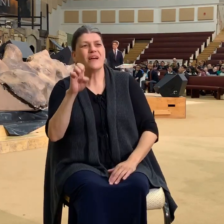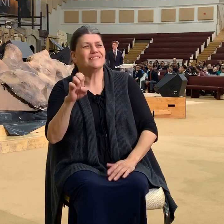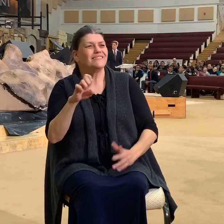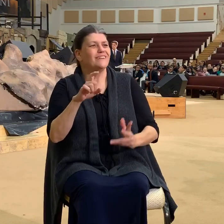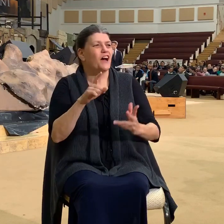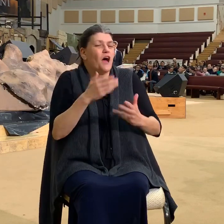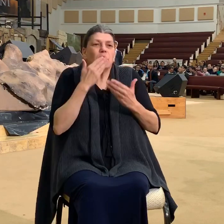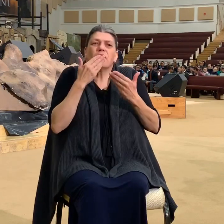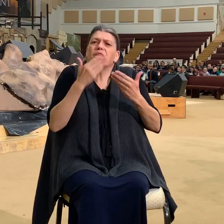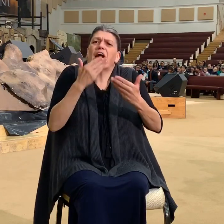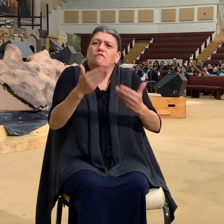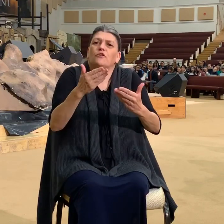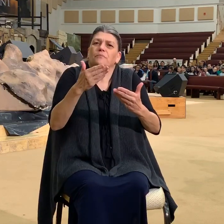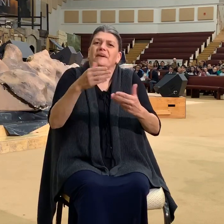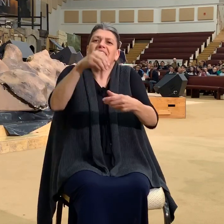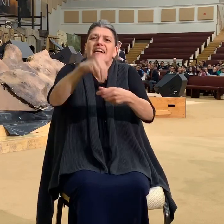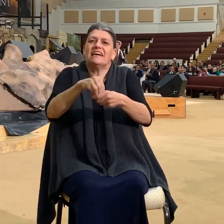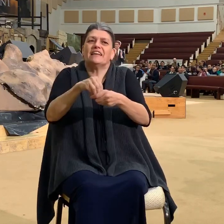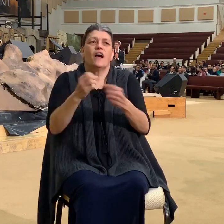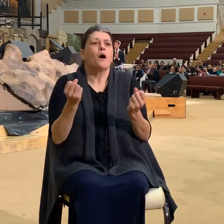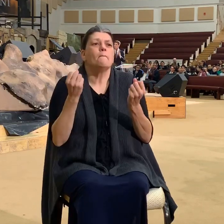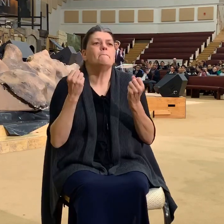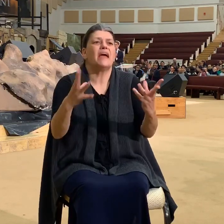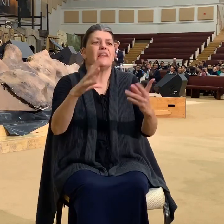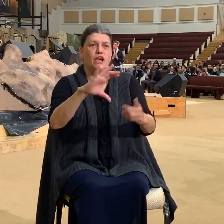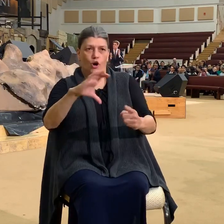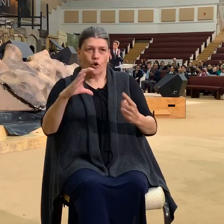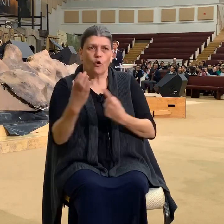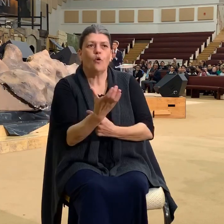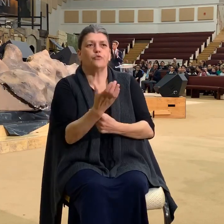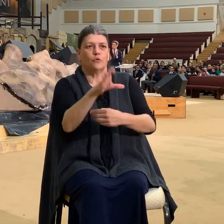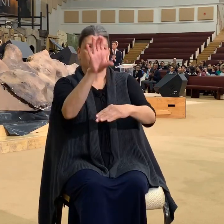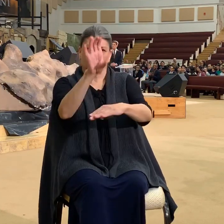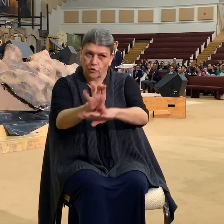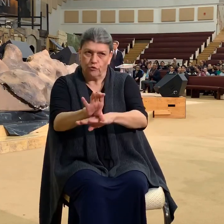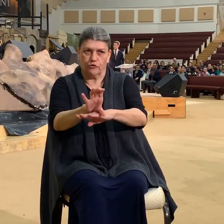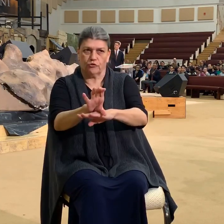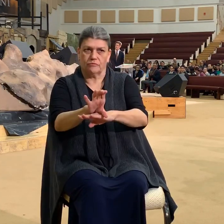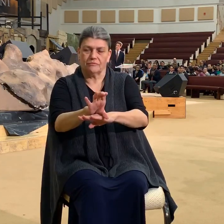in a multicultural setting.